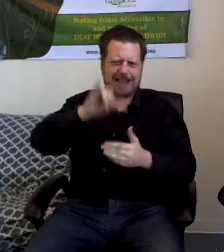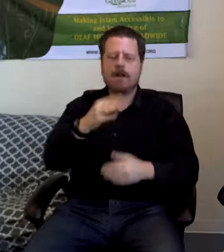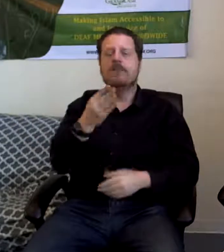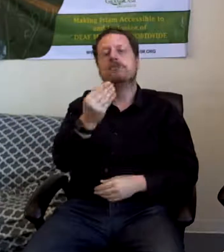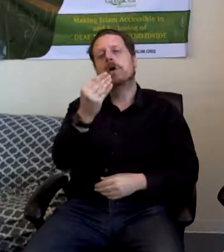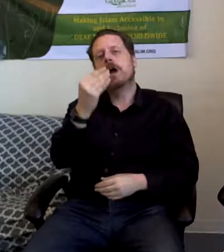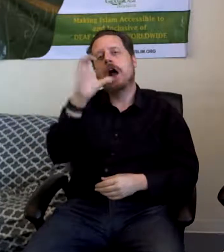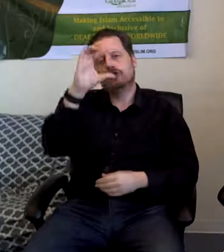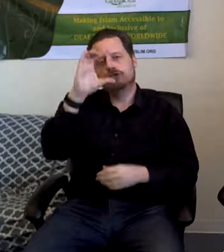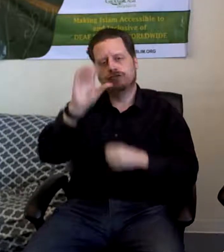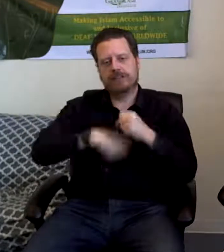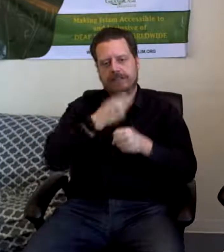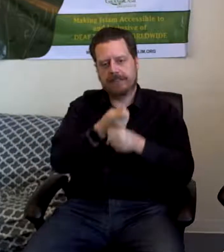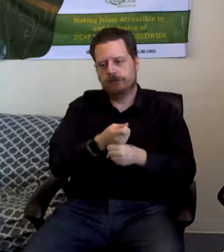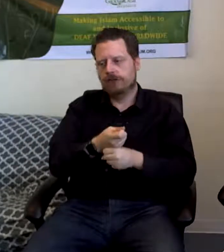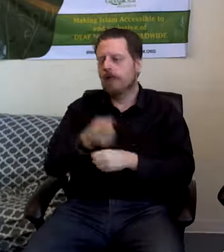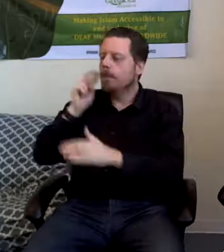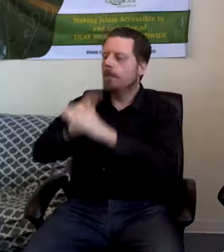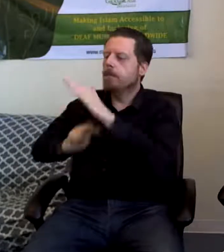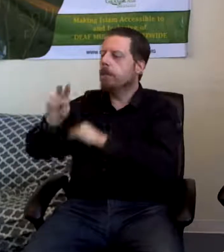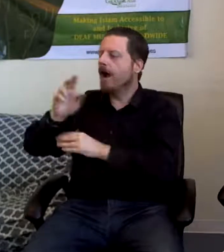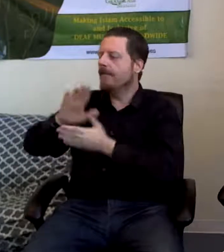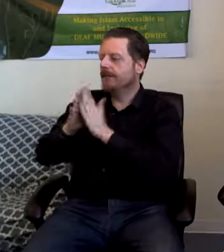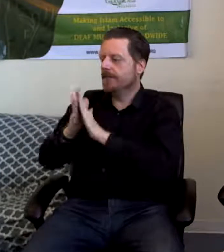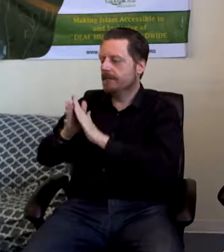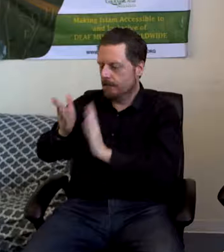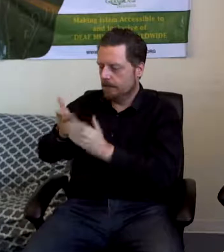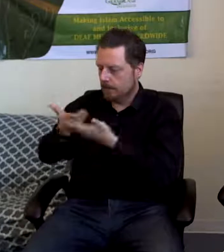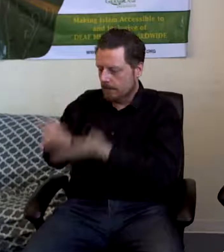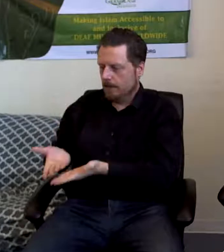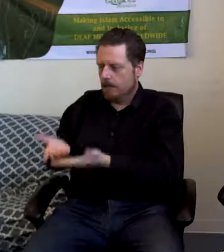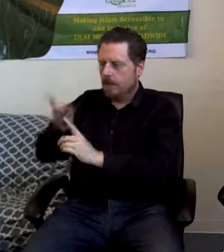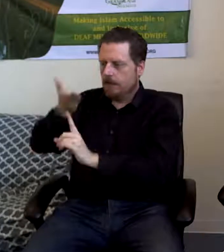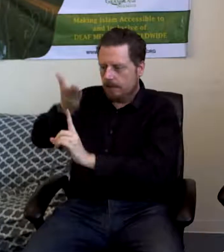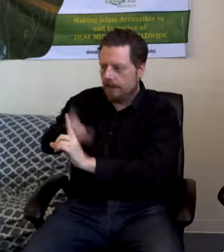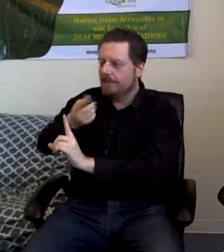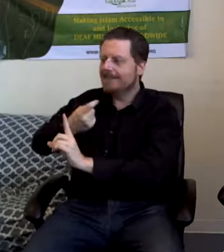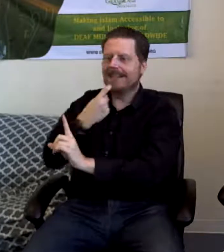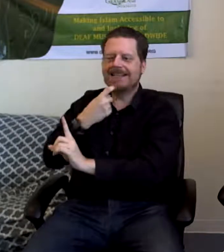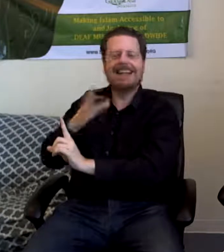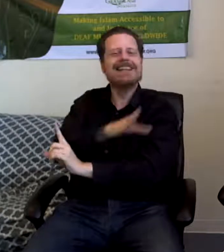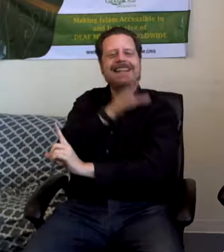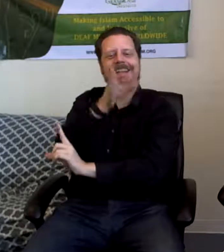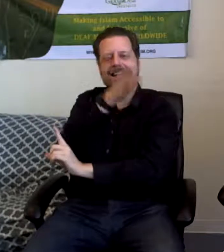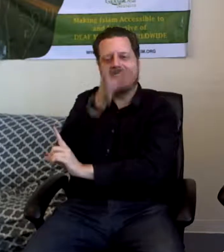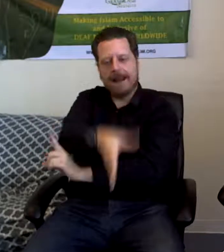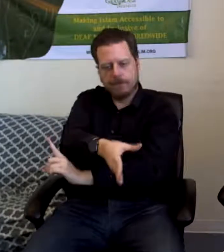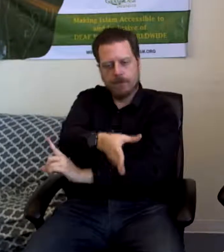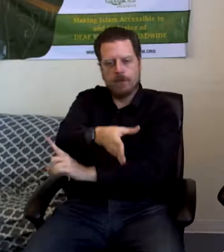years. And the Prophet says, never enslave a free person.